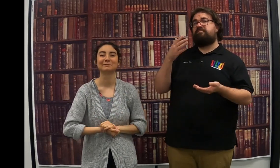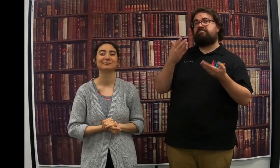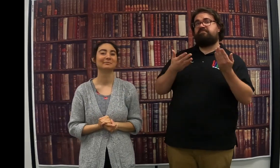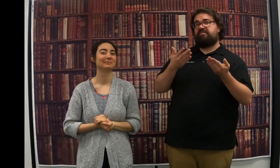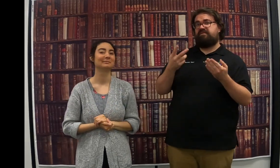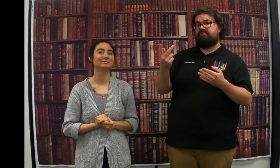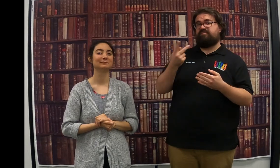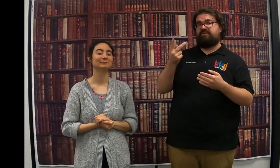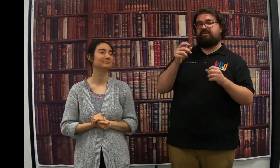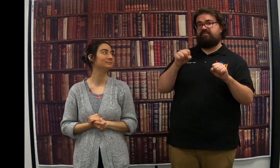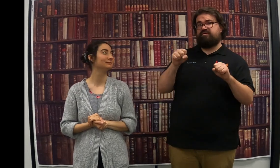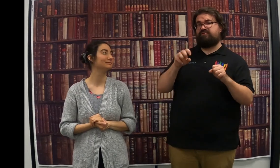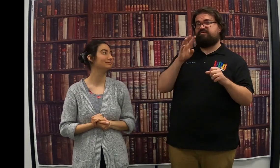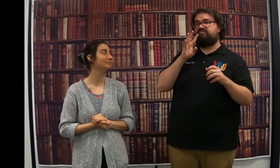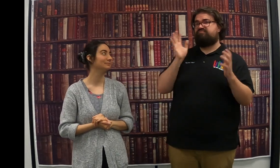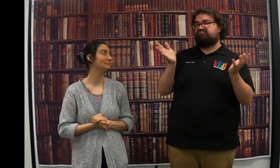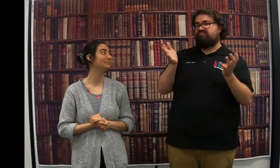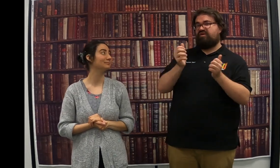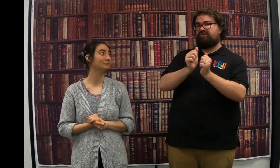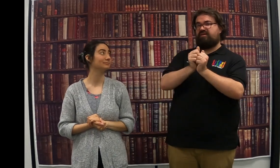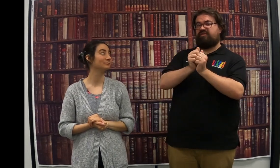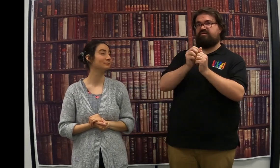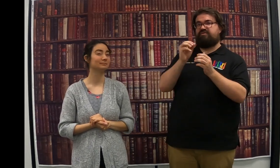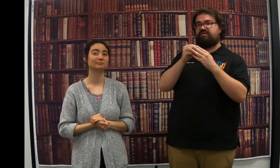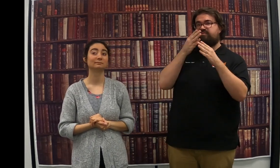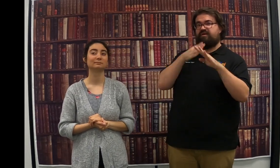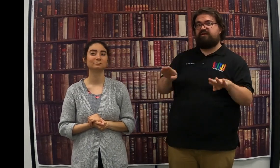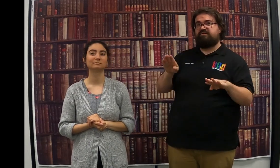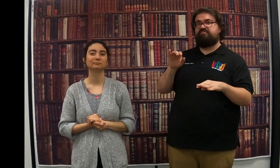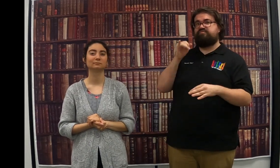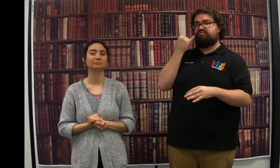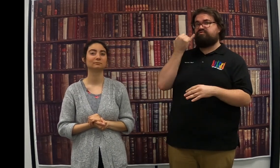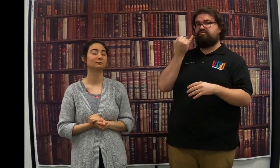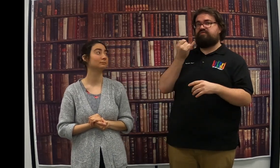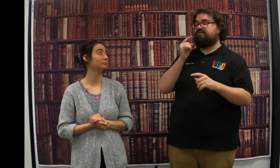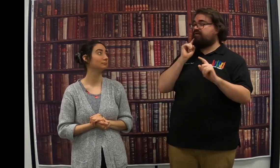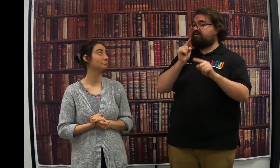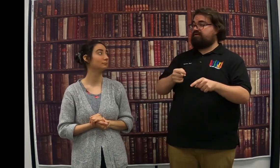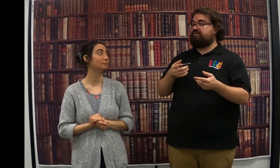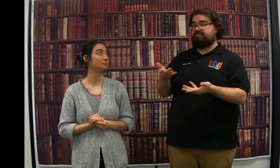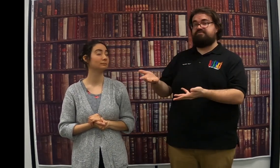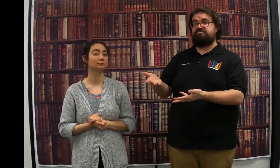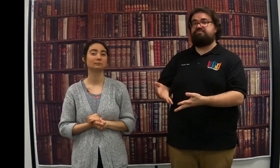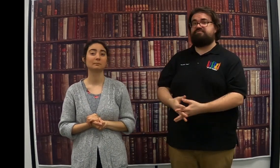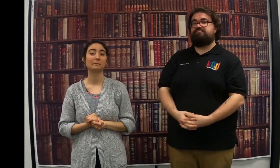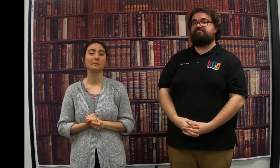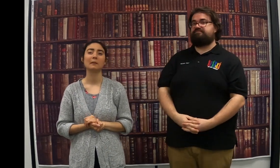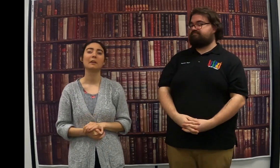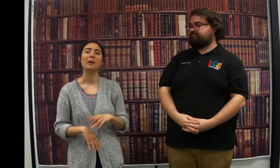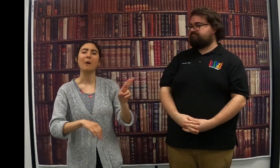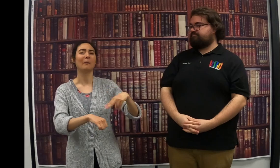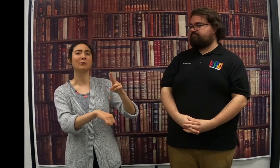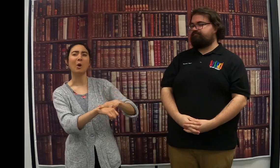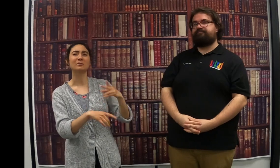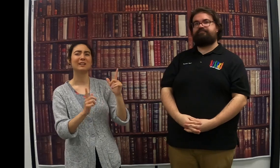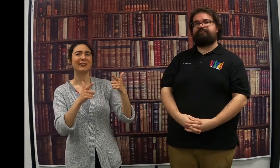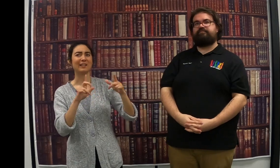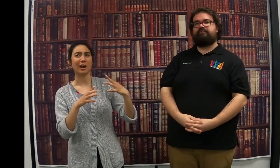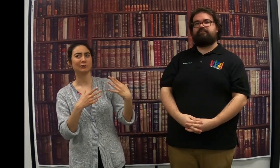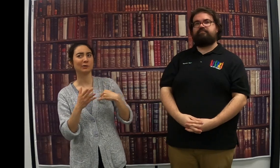Might we be able to talk together in quiet? Jorinda answered, Of course. Let us